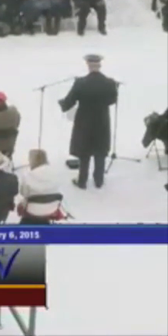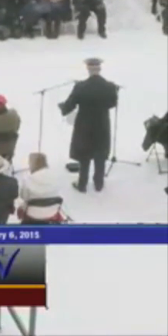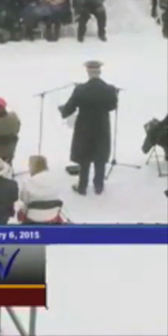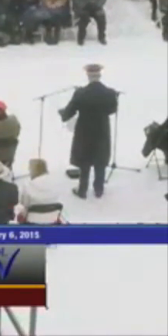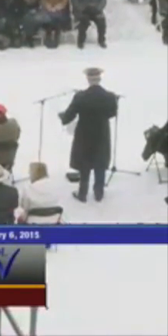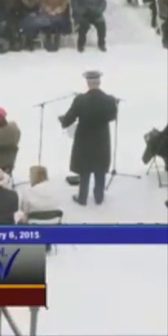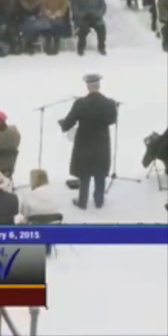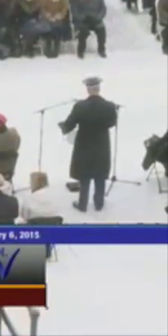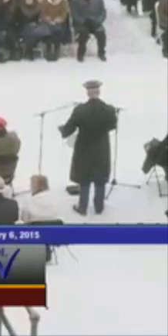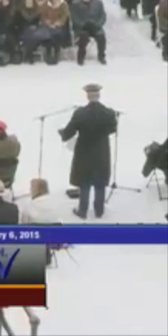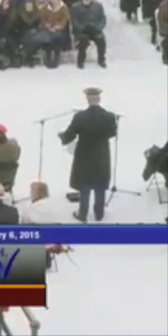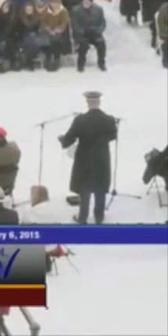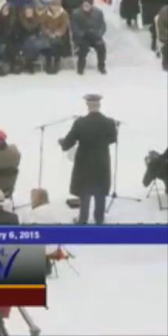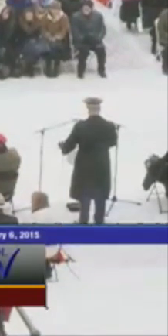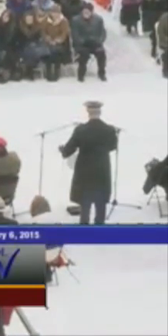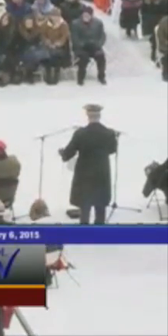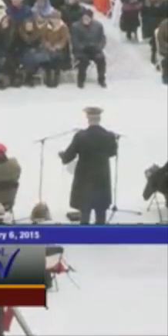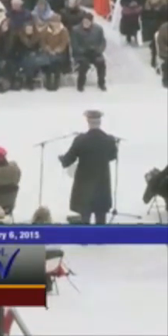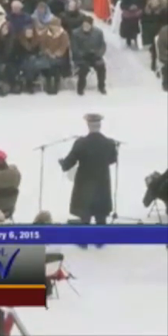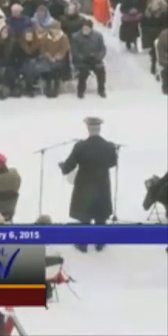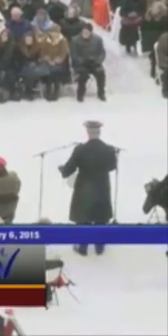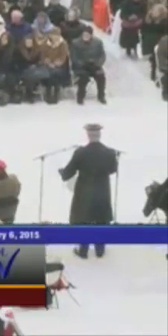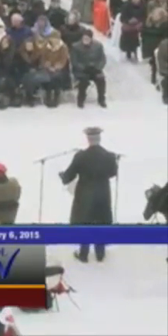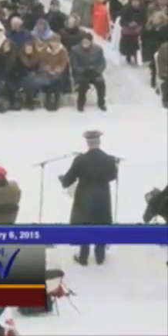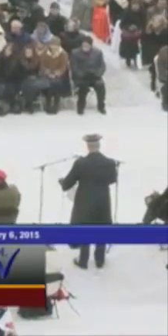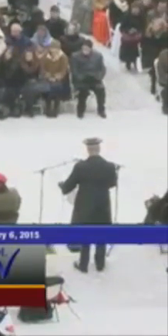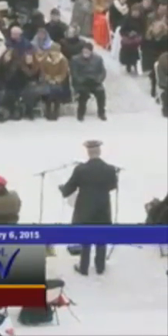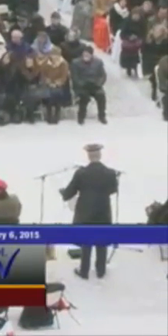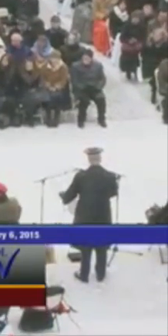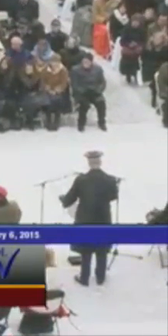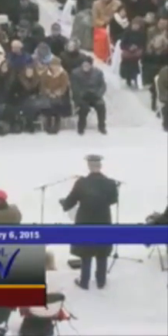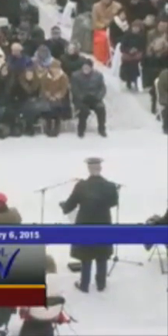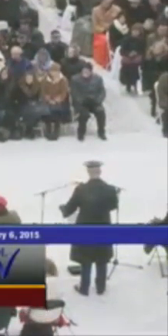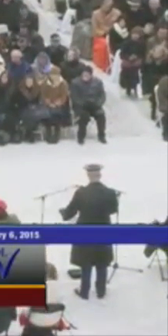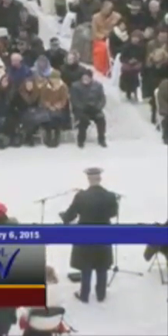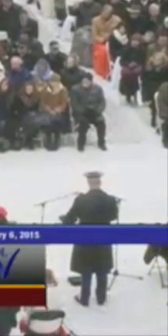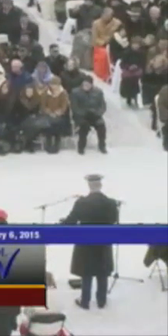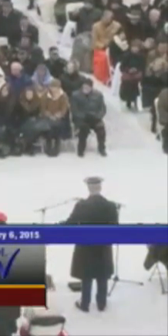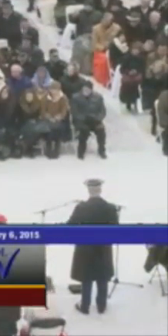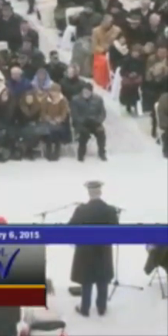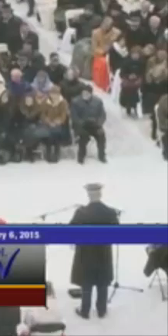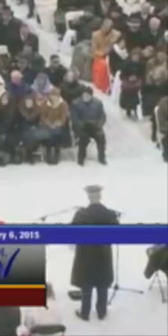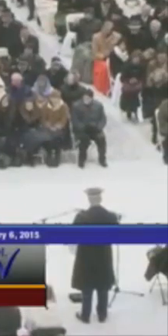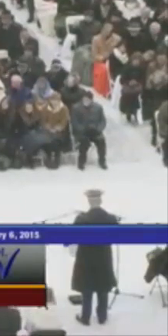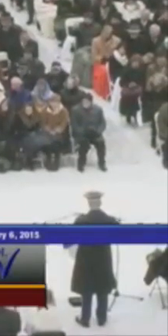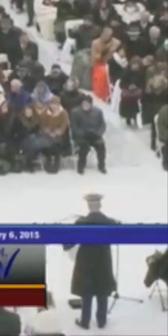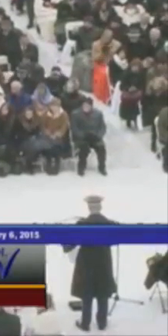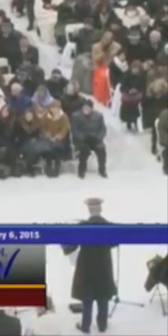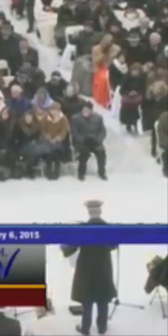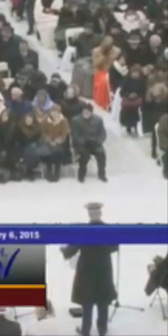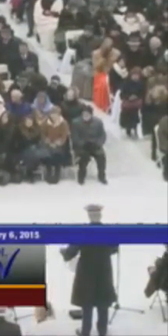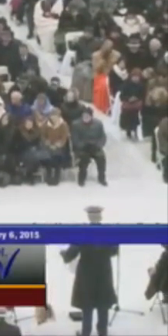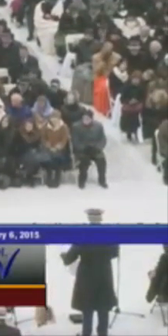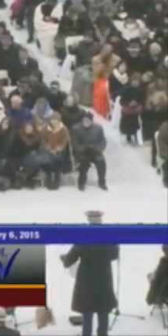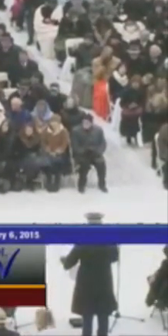At this time, it is an honor to announce the engagement of Peter F. Kilmartin, continuing as the Attorney General for the state of Rhode Island. Joining Attorney